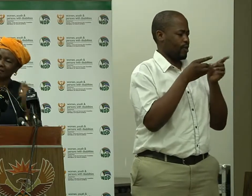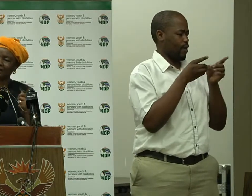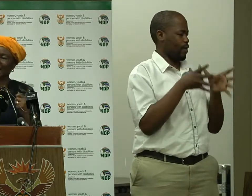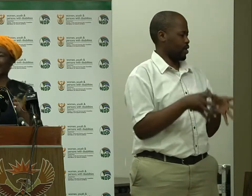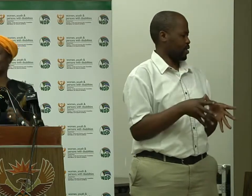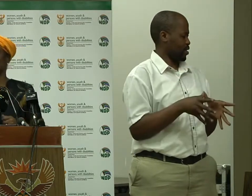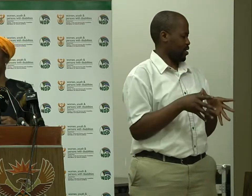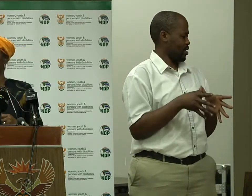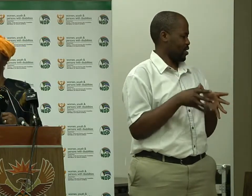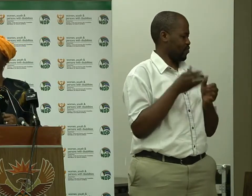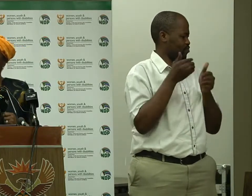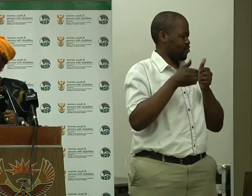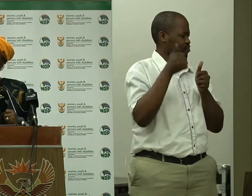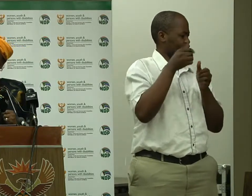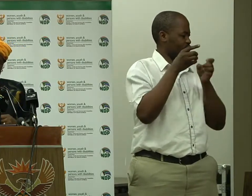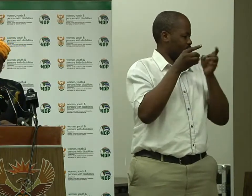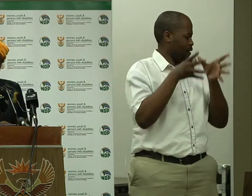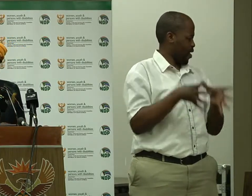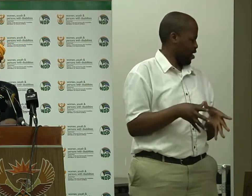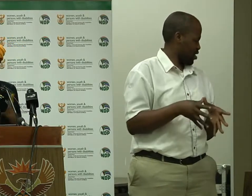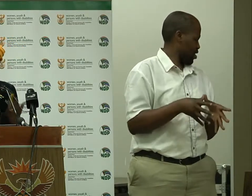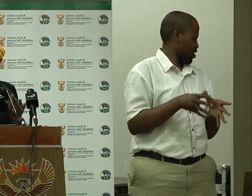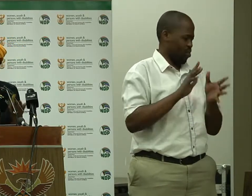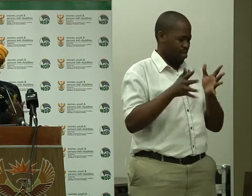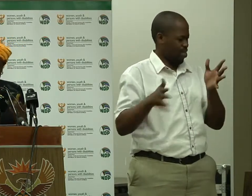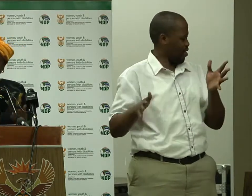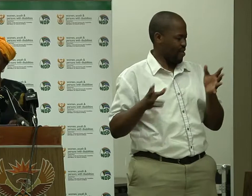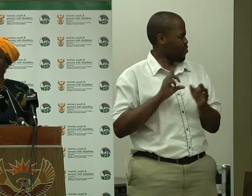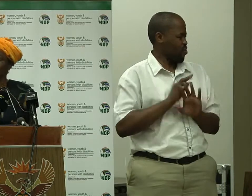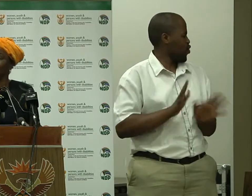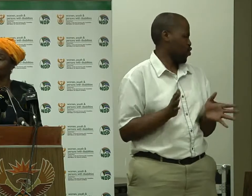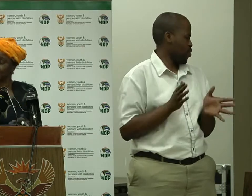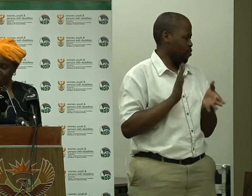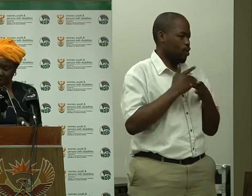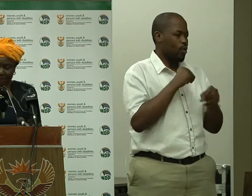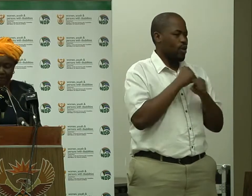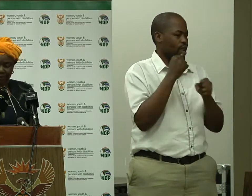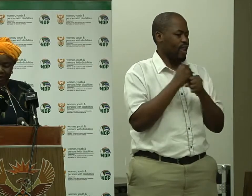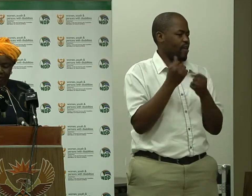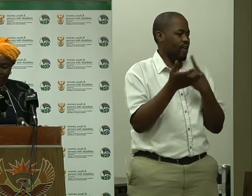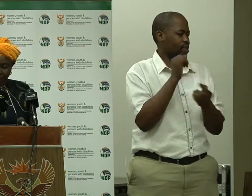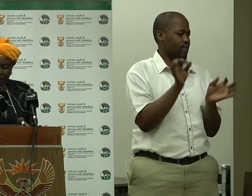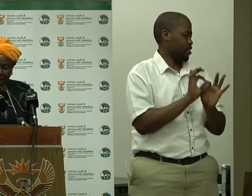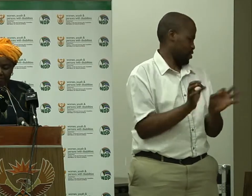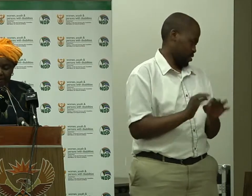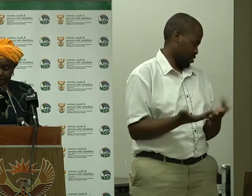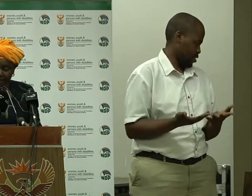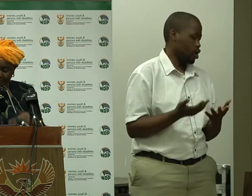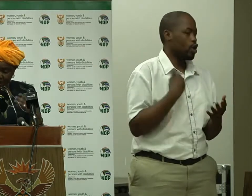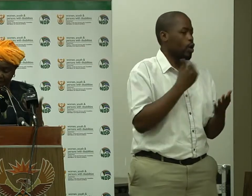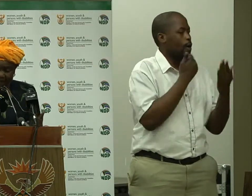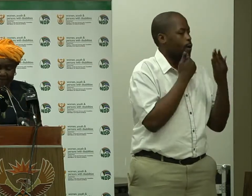a chief director, or whatever, because we don't get where we want to be. So we